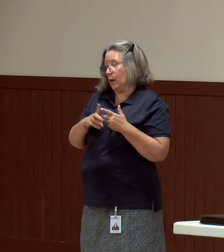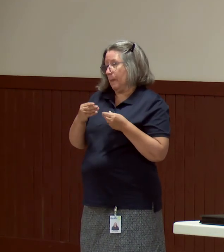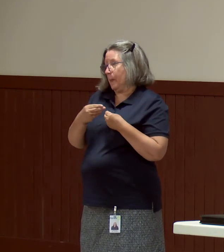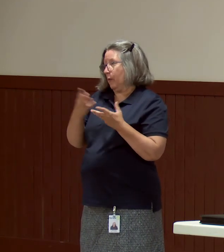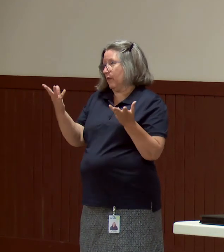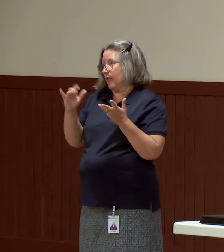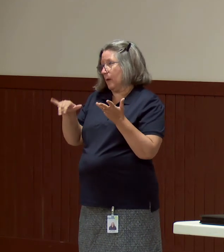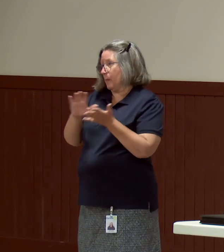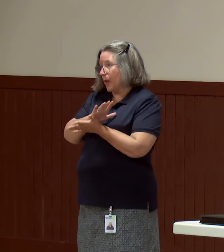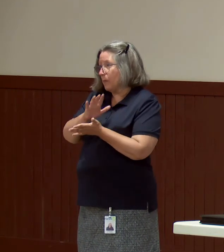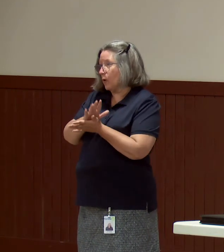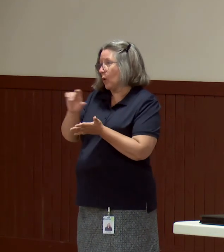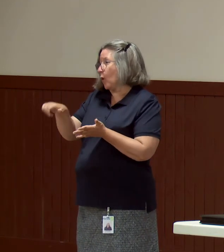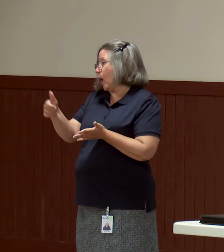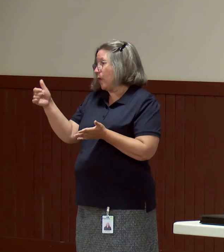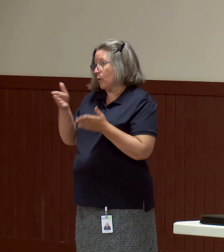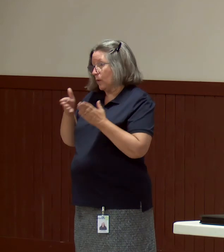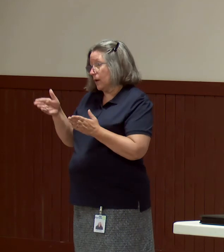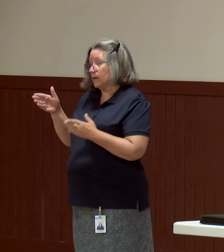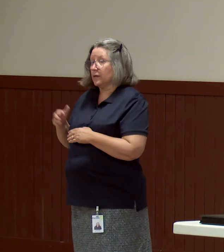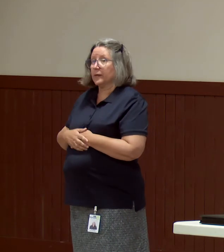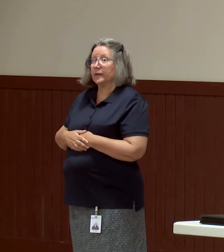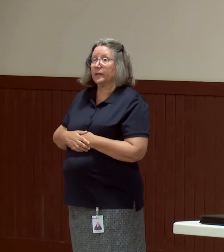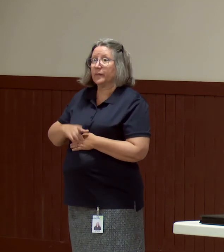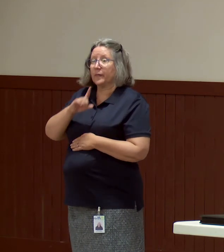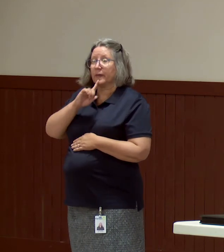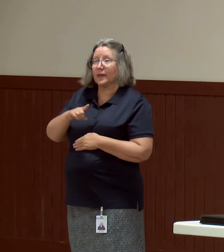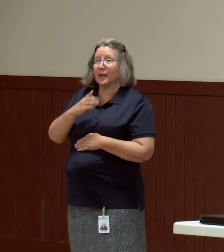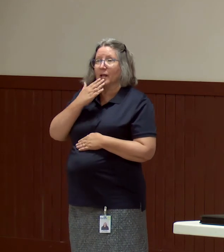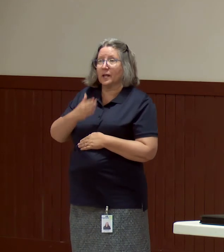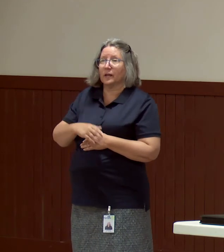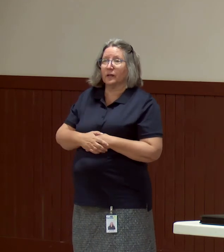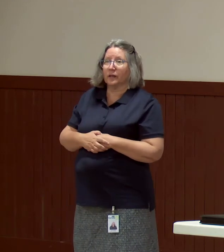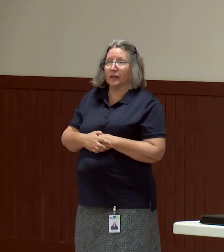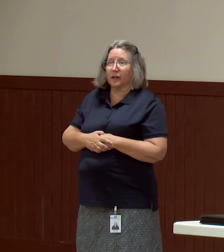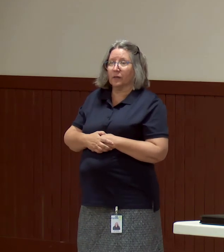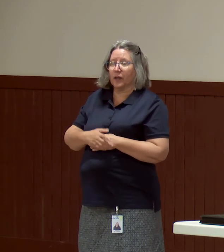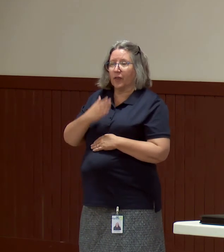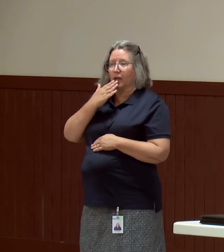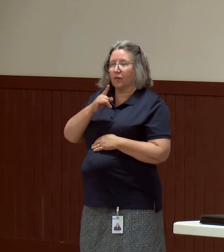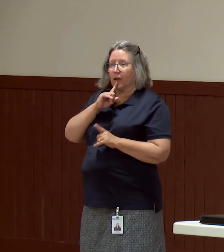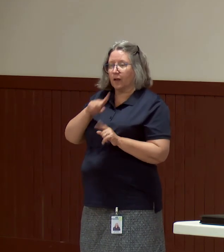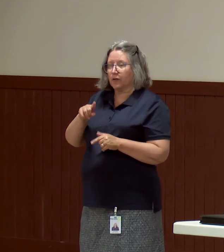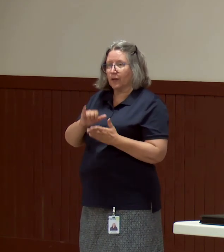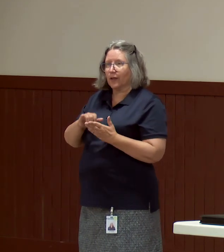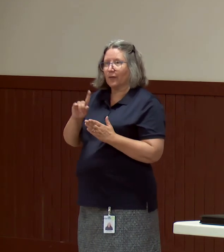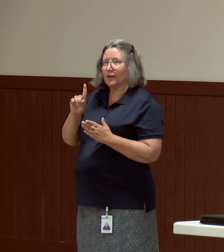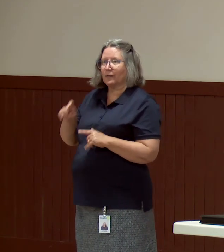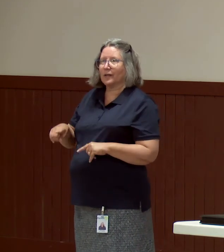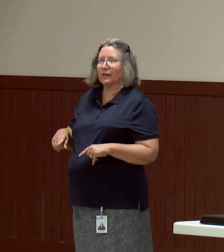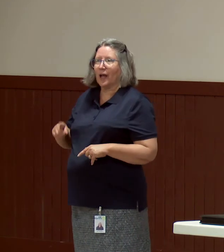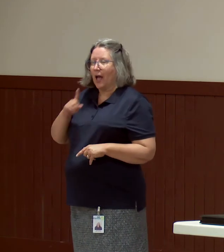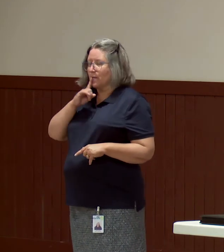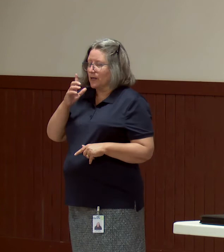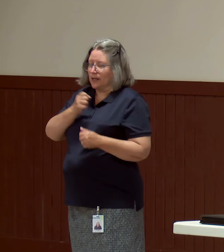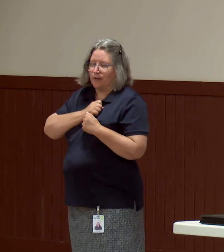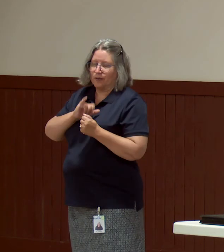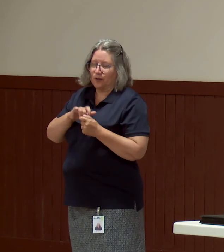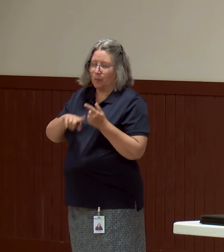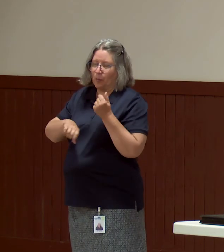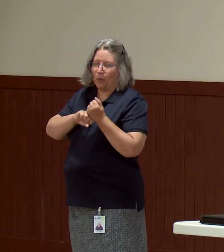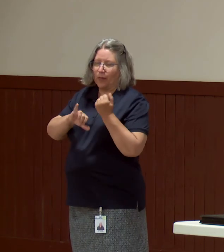in paper or in other formats. Absolutely, I appreciate you answering that question. I'd love to support that in any way. Sure.